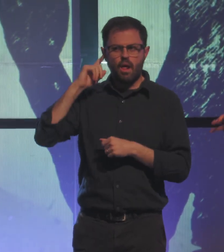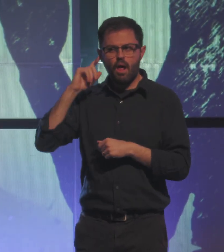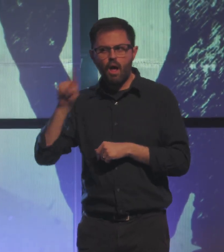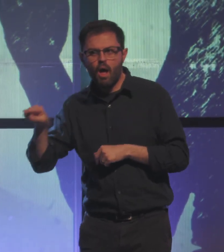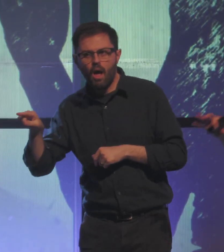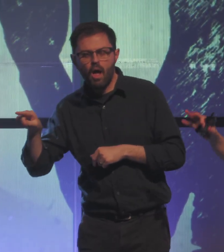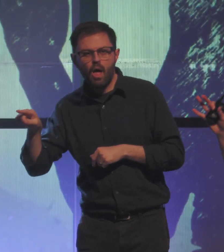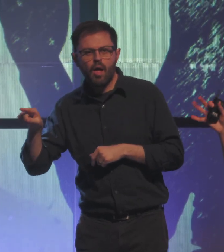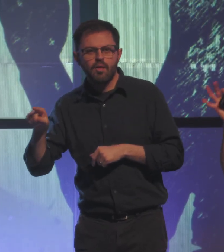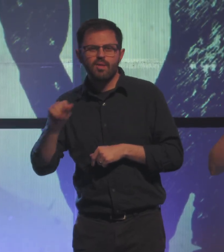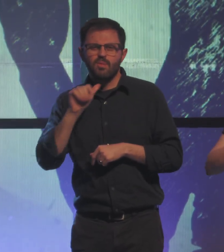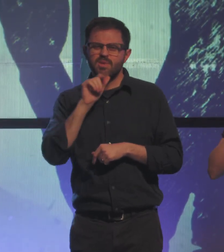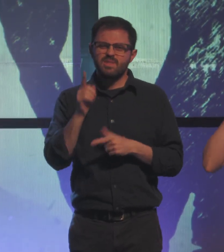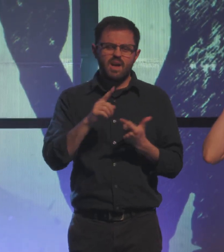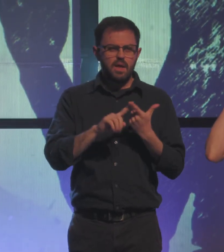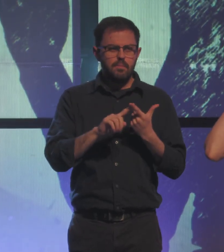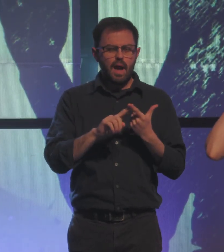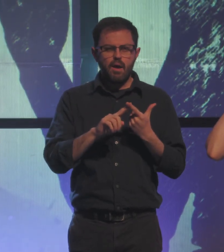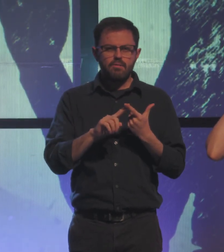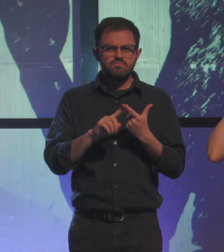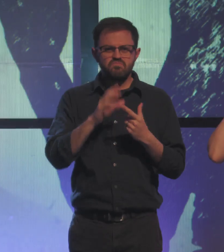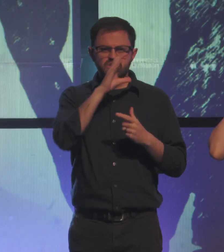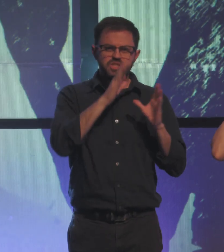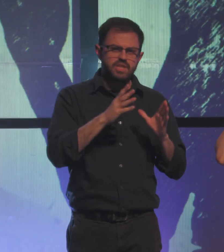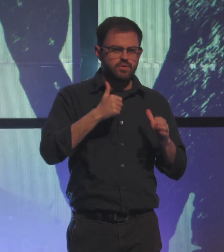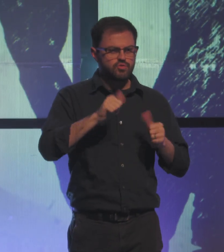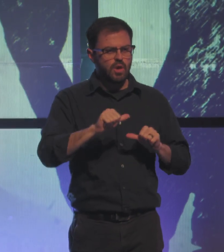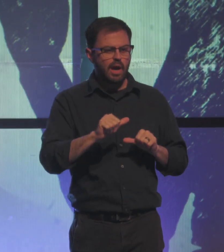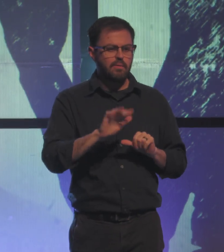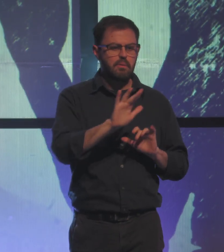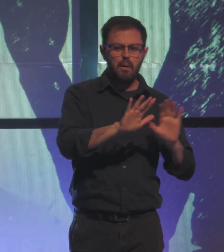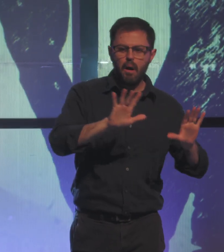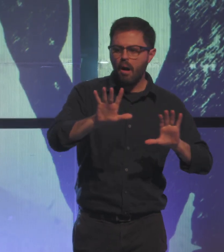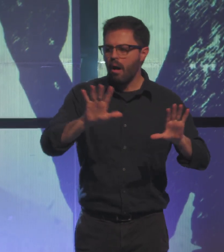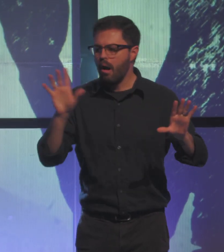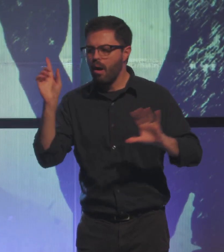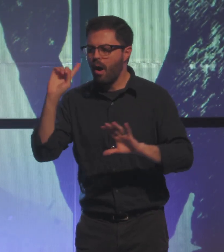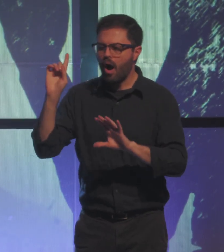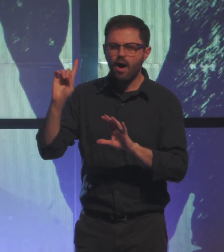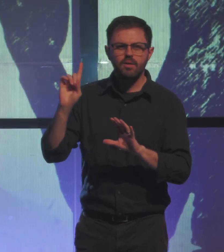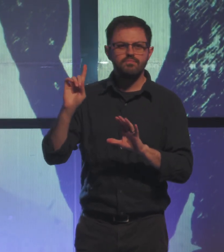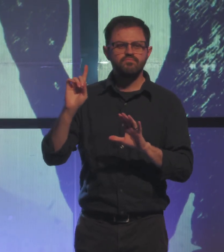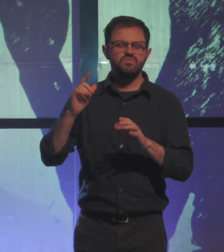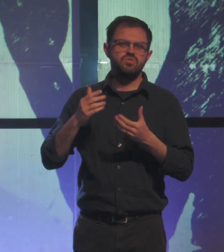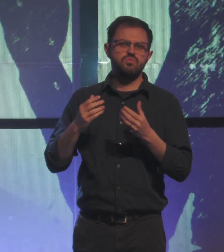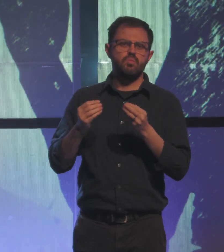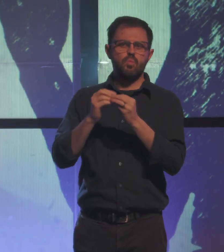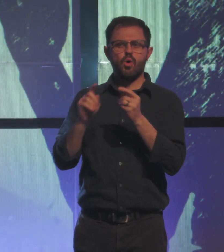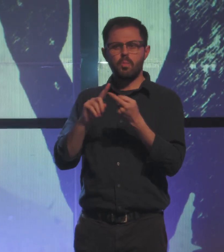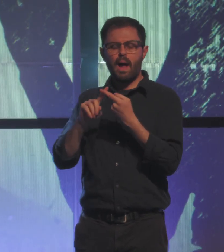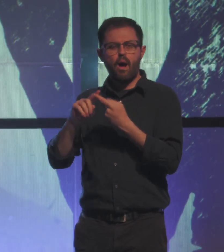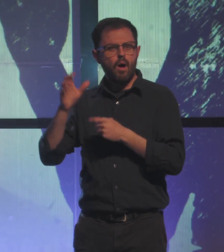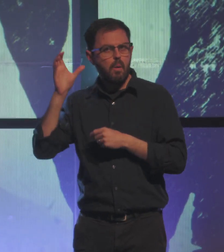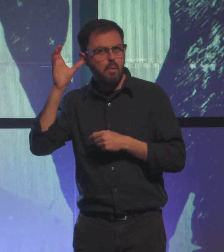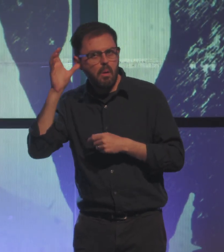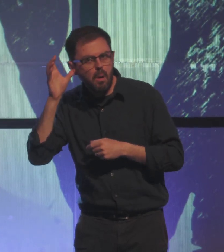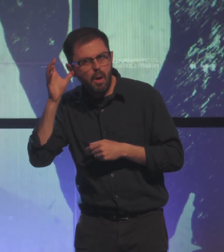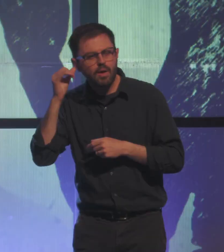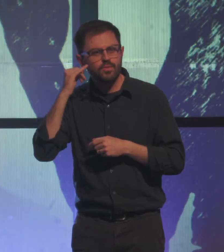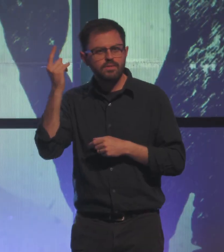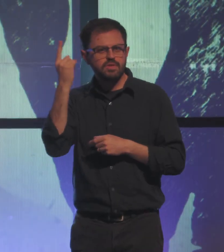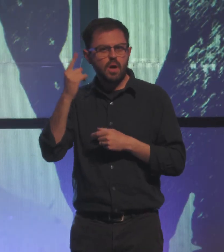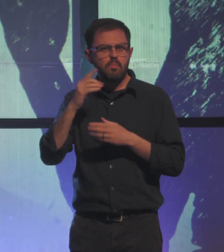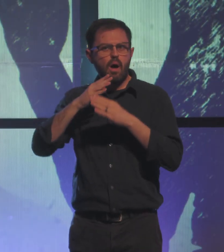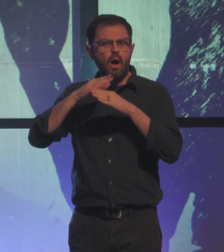about using senses and feeling around. It was totally the art of listening. And so if you made any noise, you'd